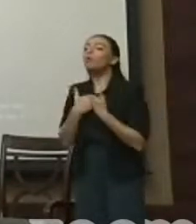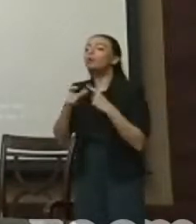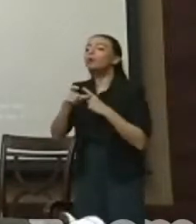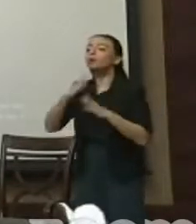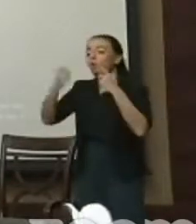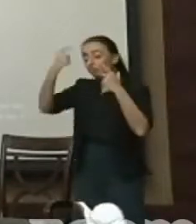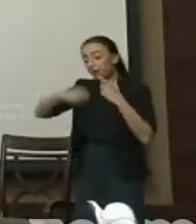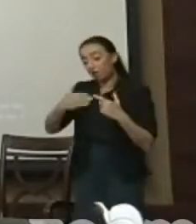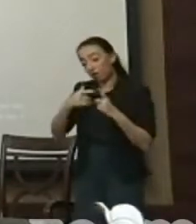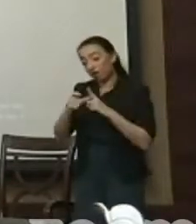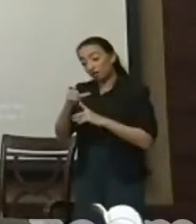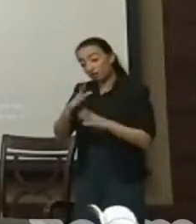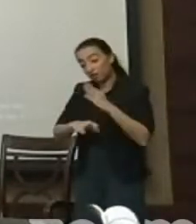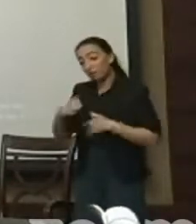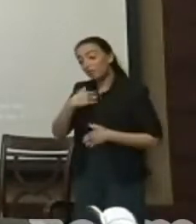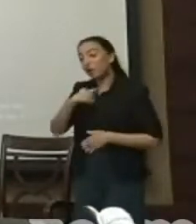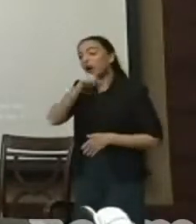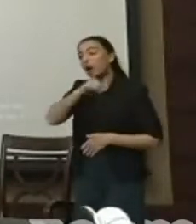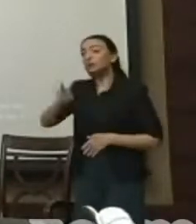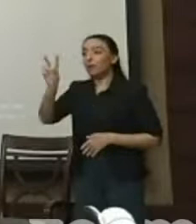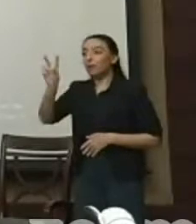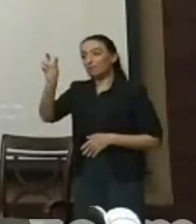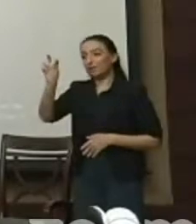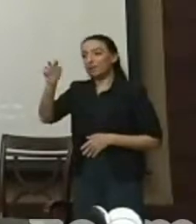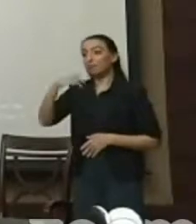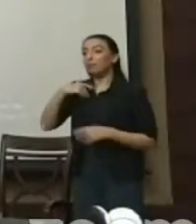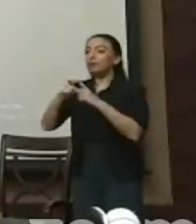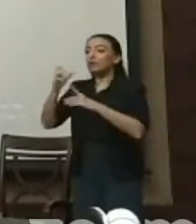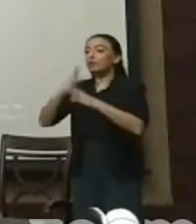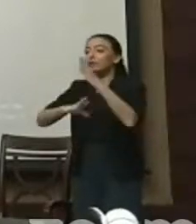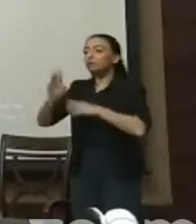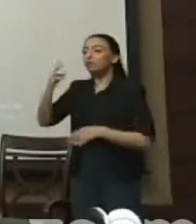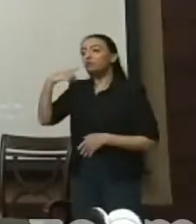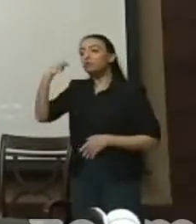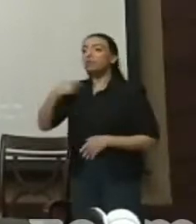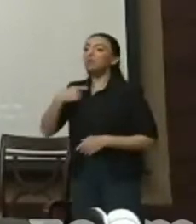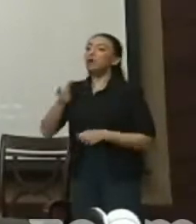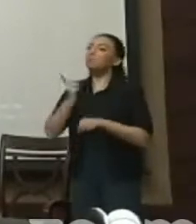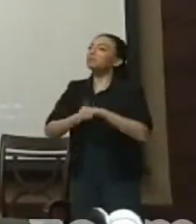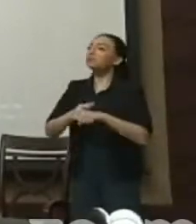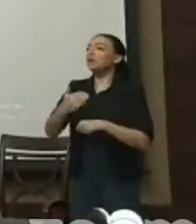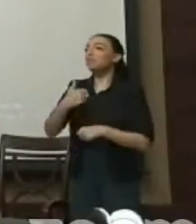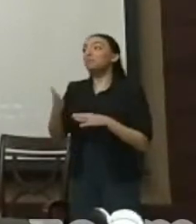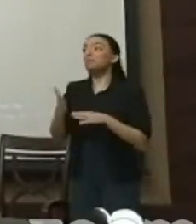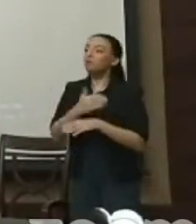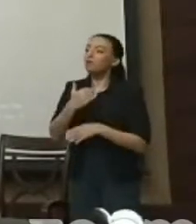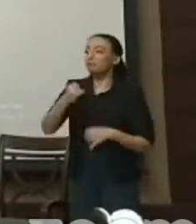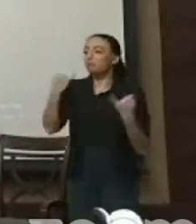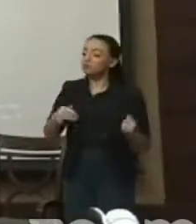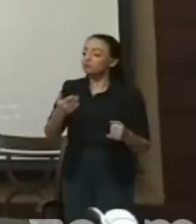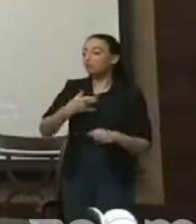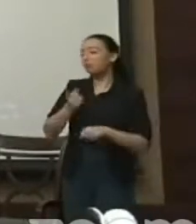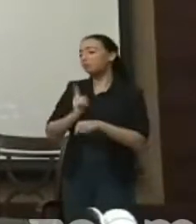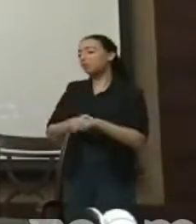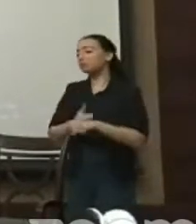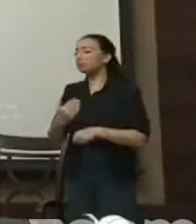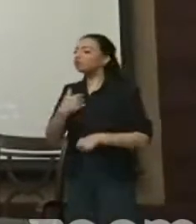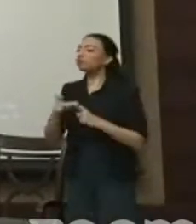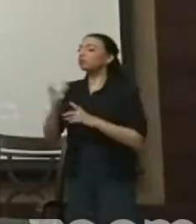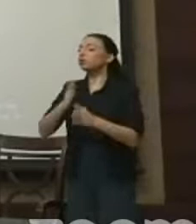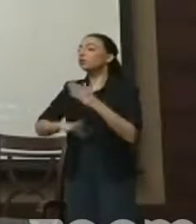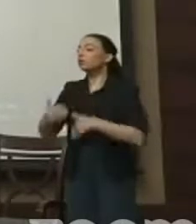I have got disability at the age of 20, I can say it is a punishment for me. Maybe I have done something wrong. What about